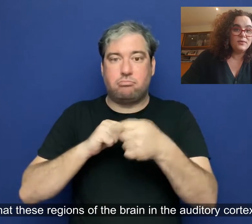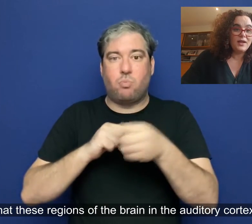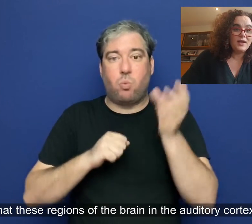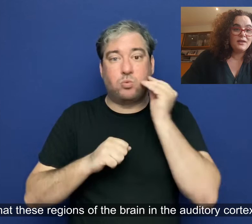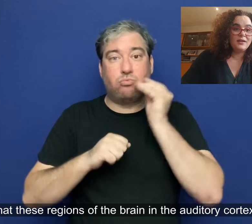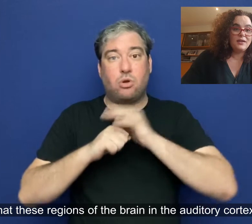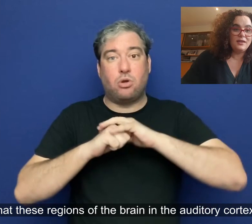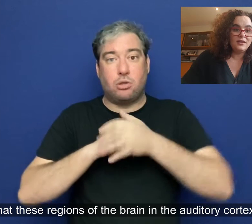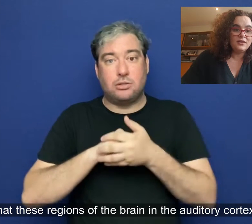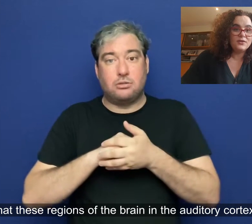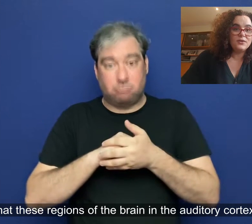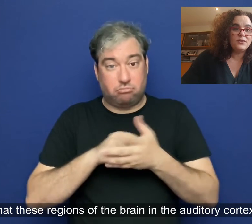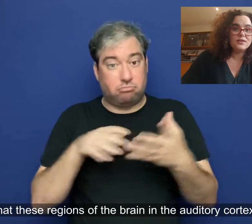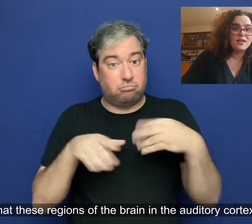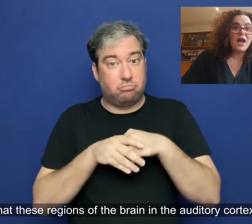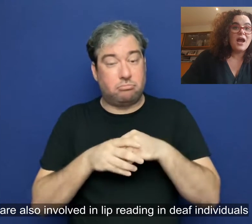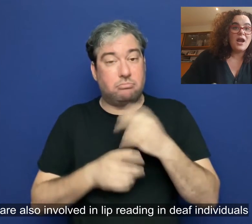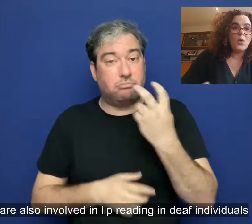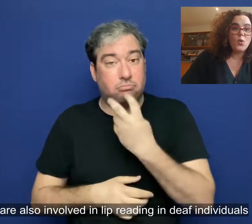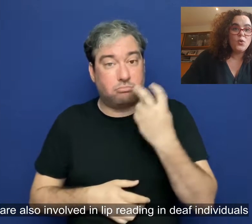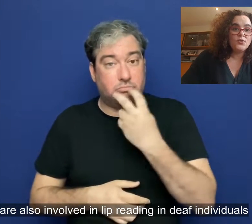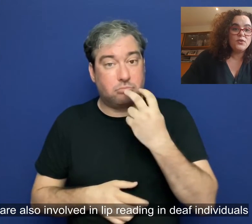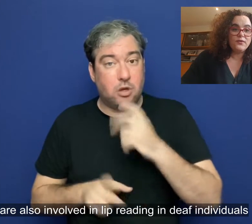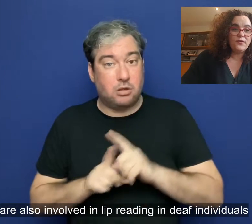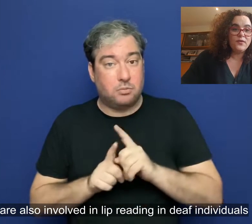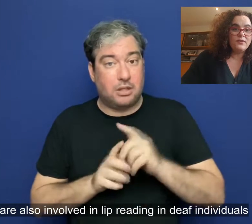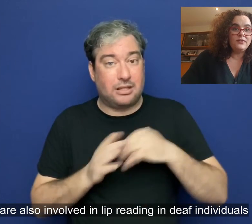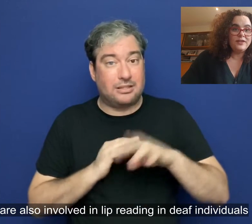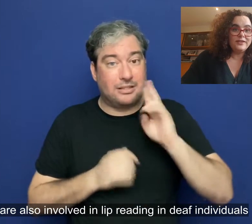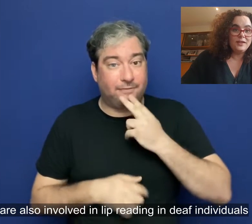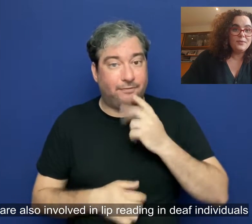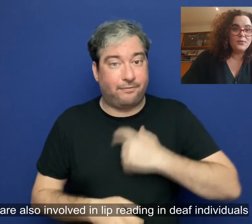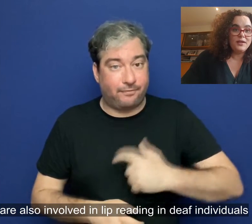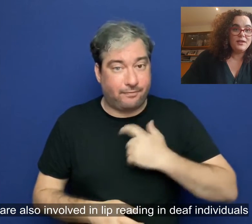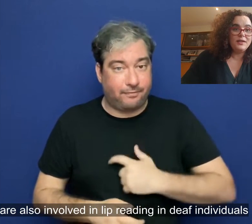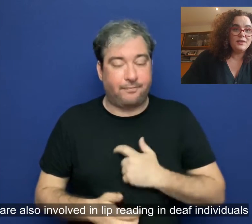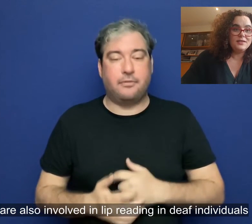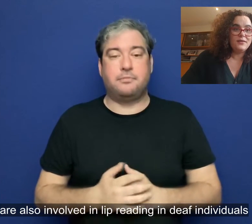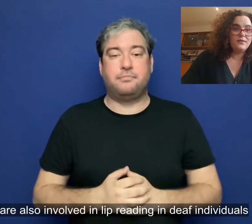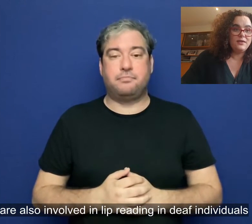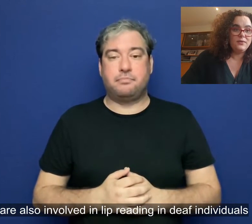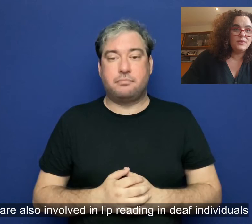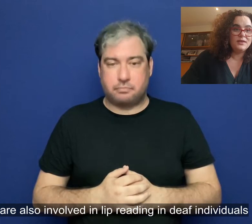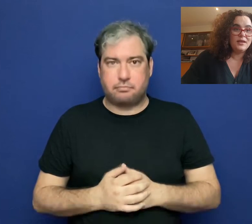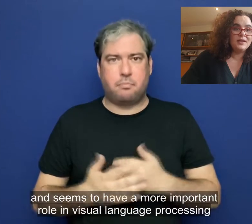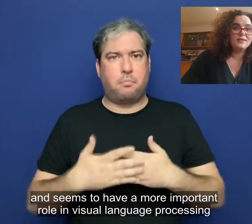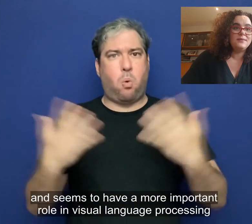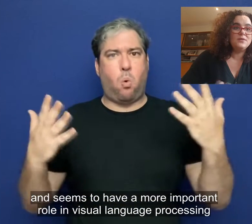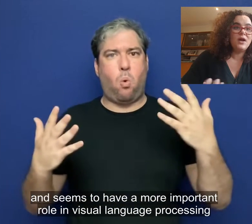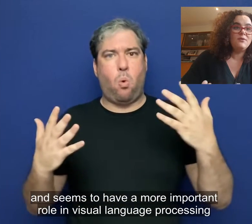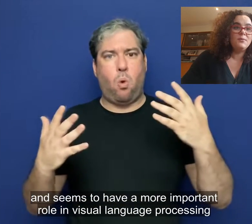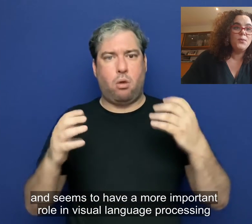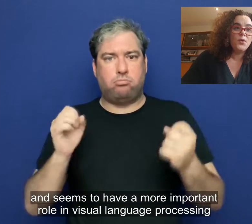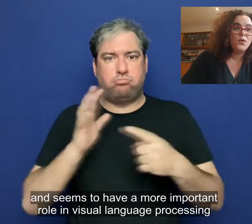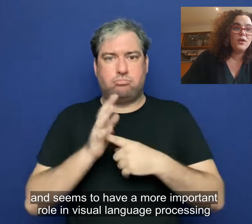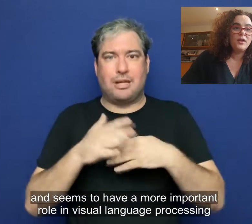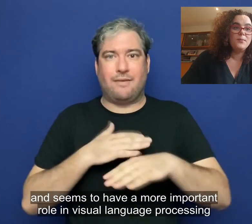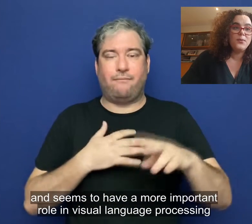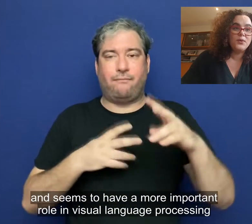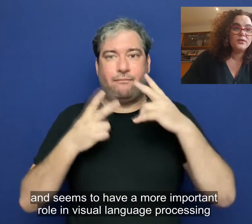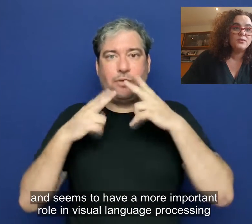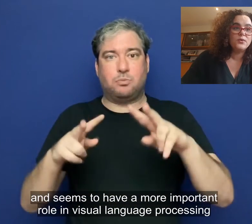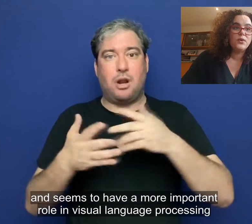regions of the brain in the auditory cortex are also involved in lip reading in deaf individuals and seem to have a